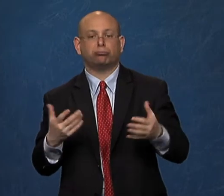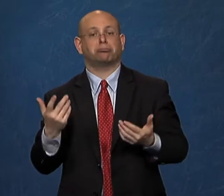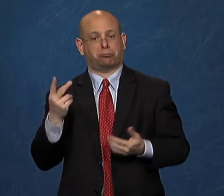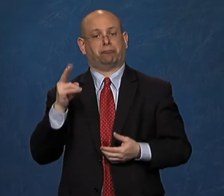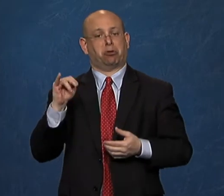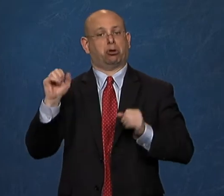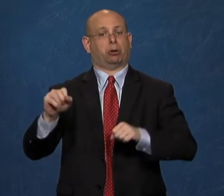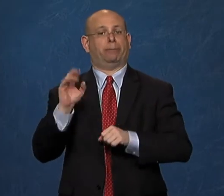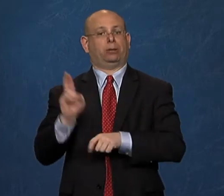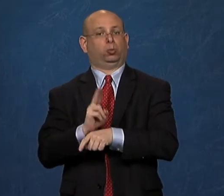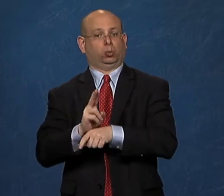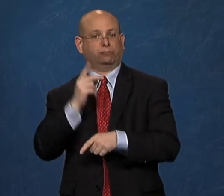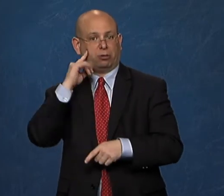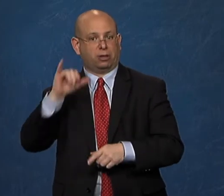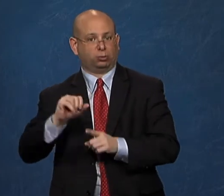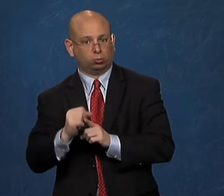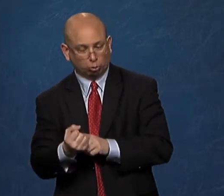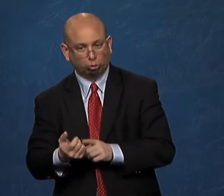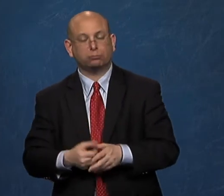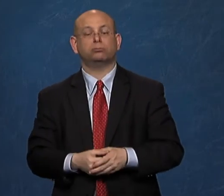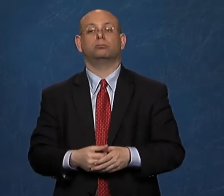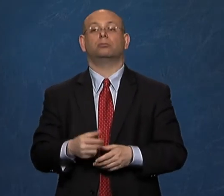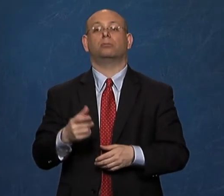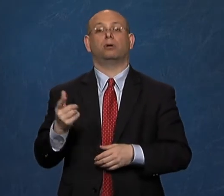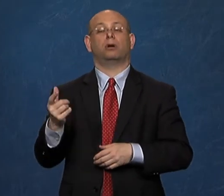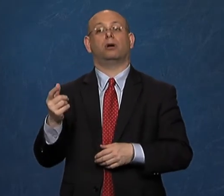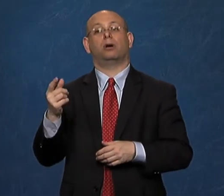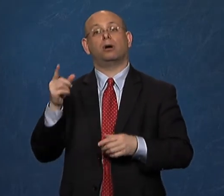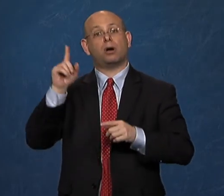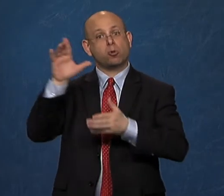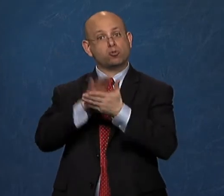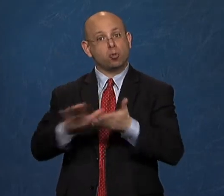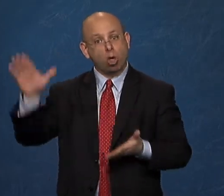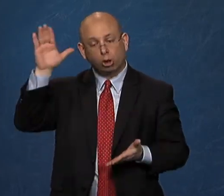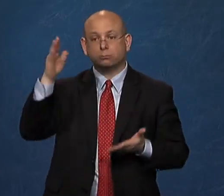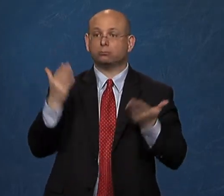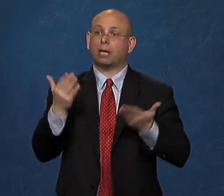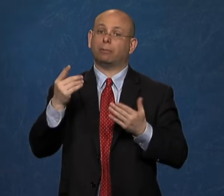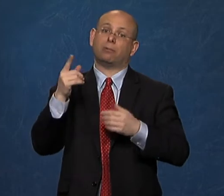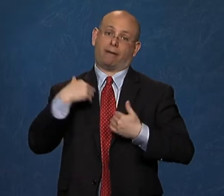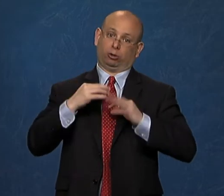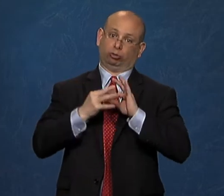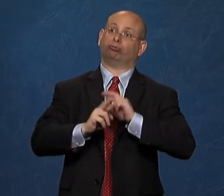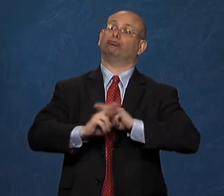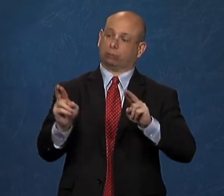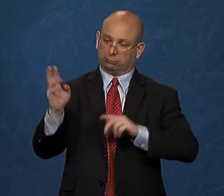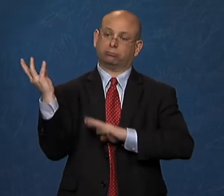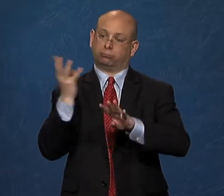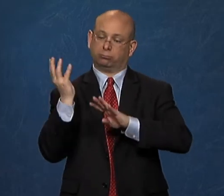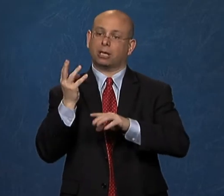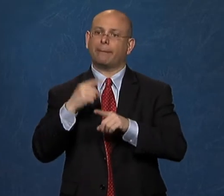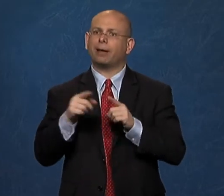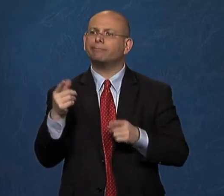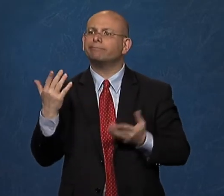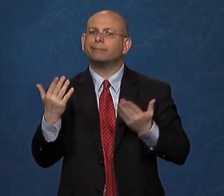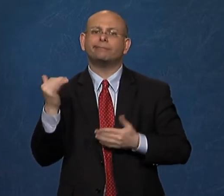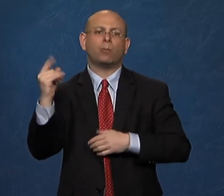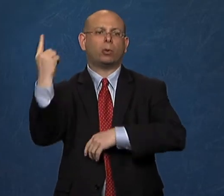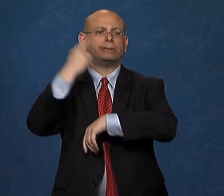interpreter to access a deaf person's meeting to make sure communication is effective. I know VRI